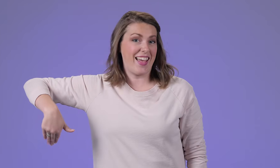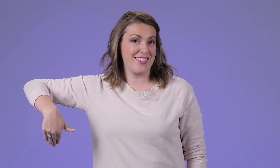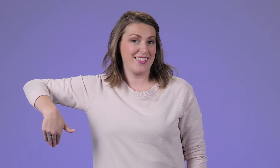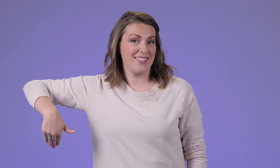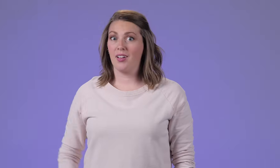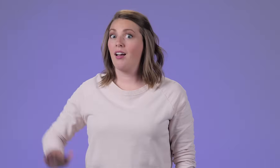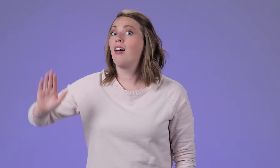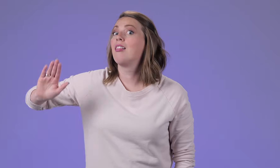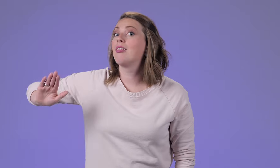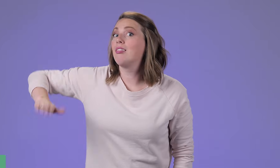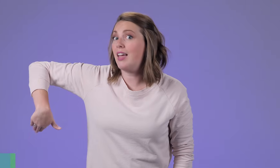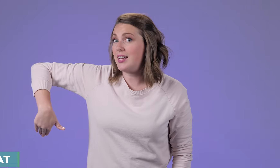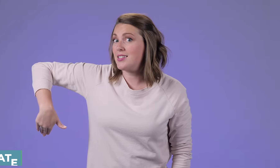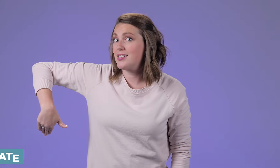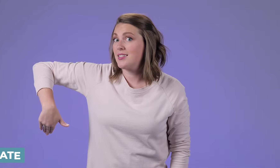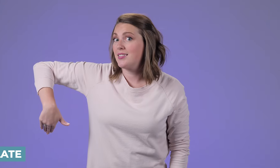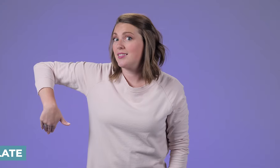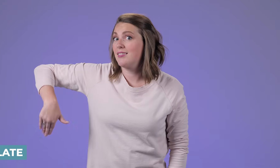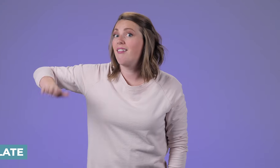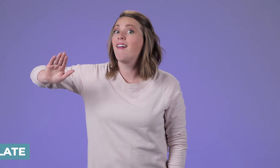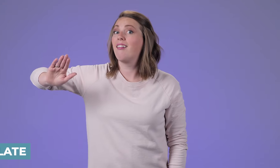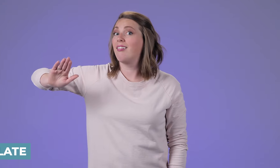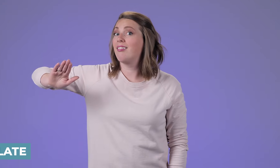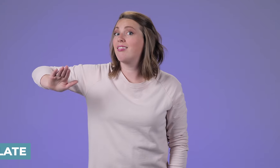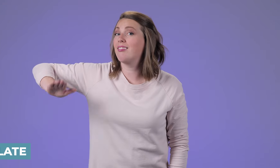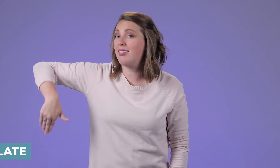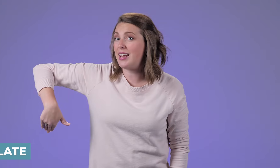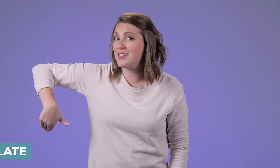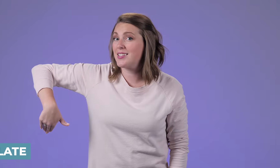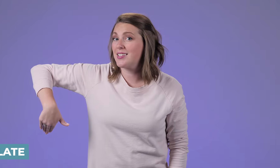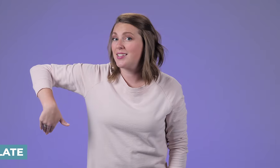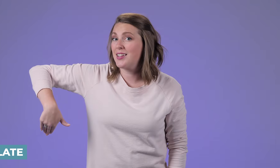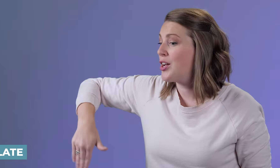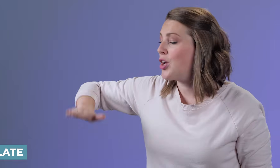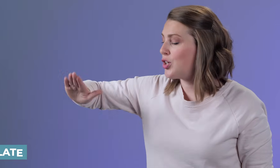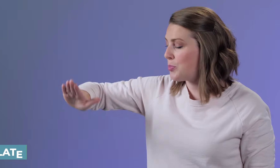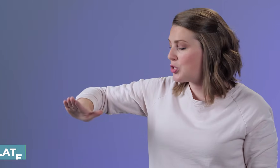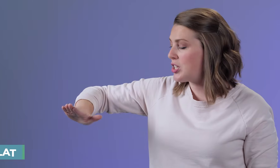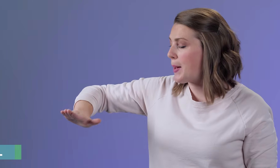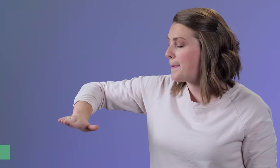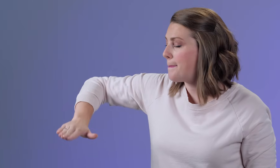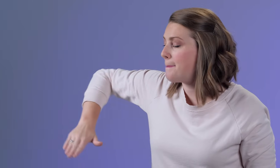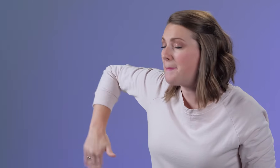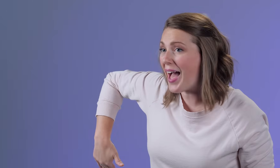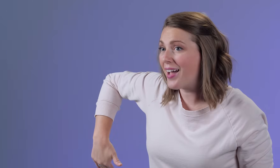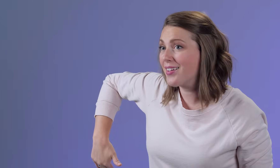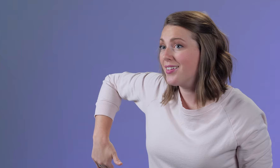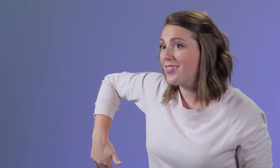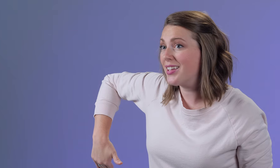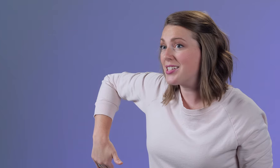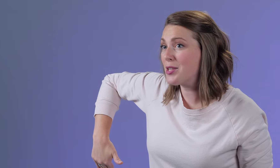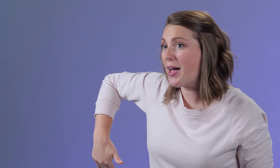yet. Late. Late. You're pushing it back like into the